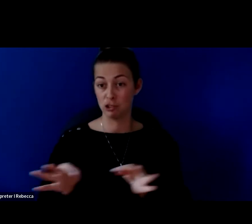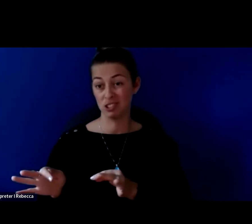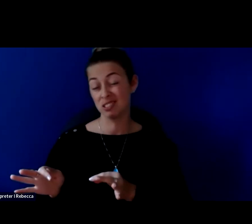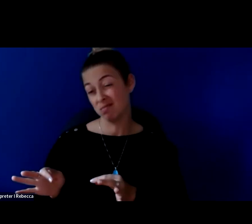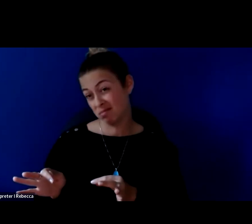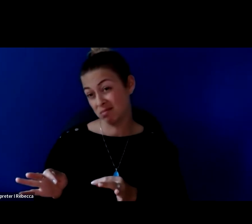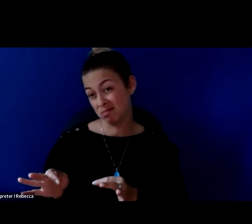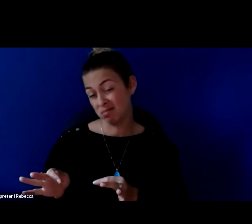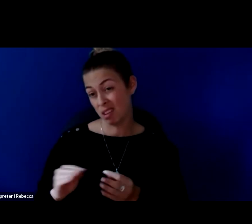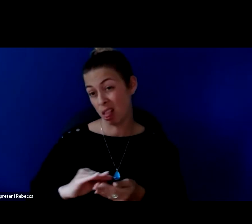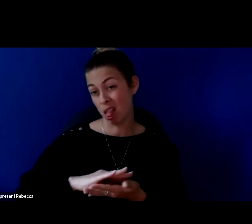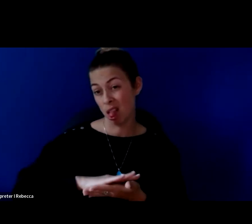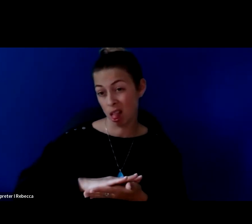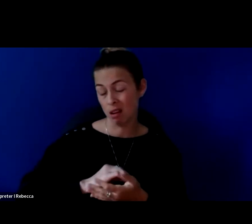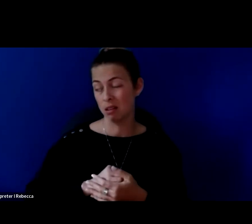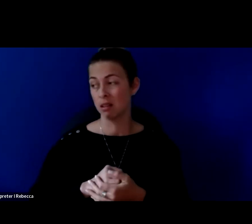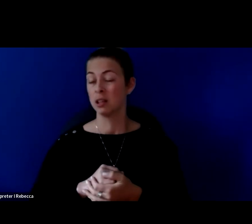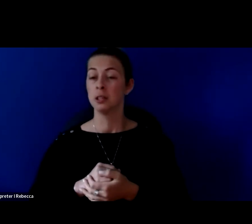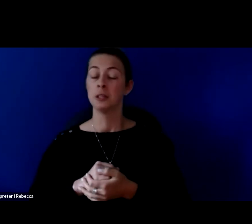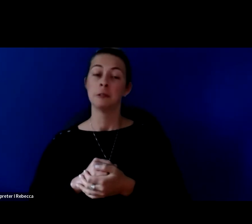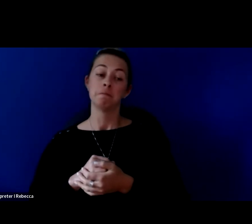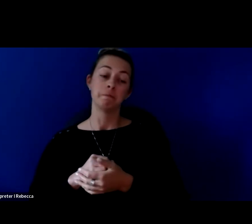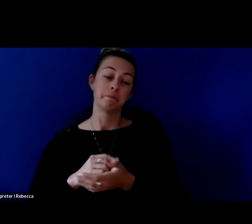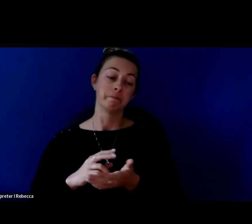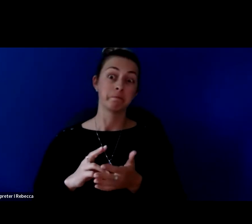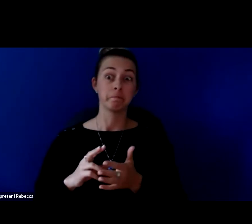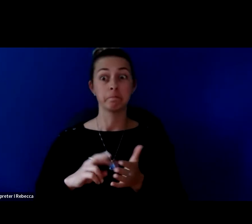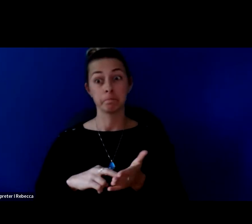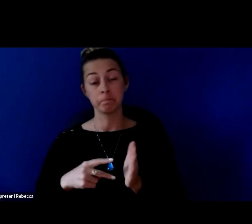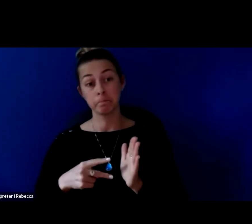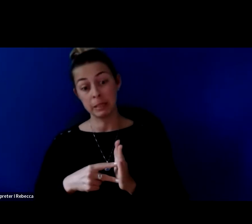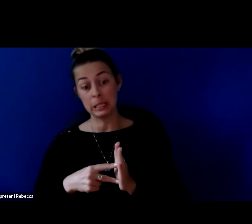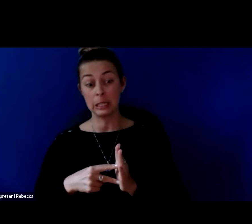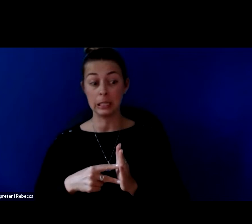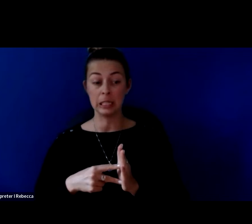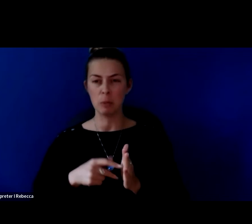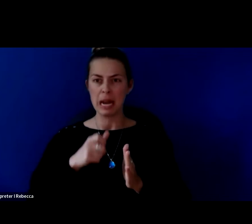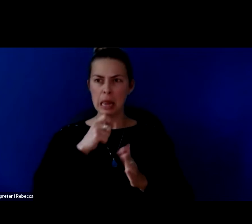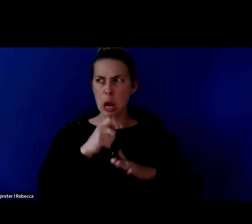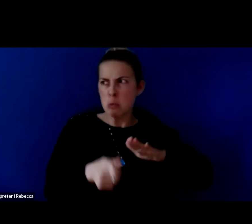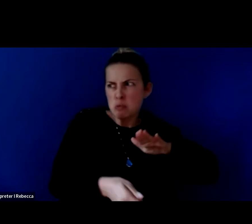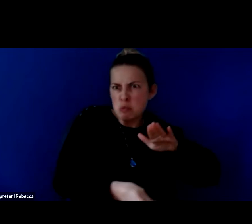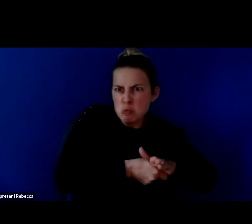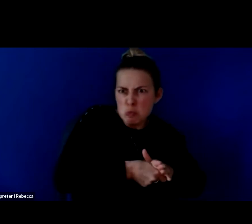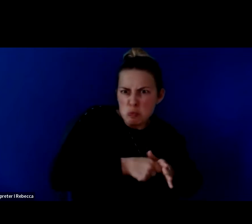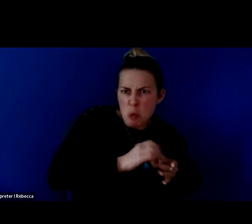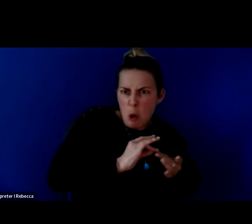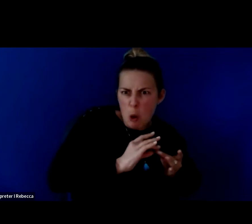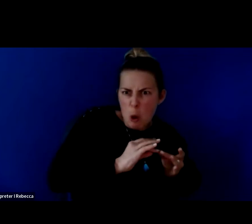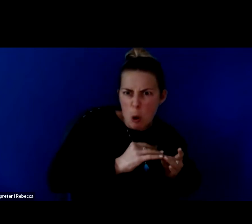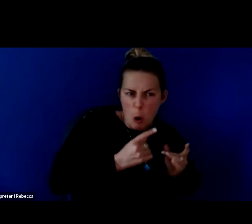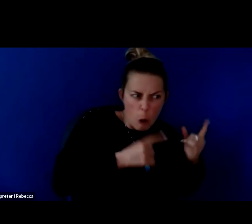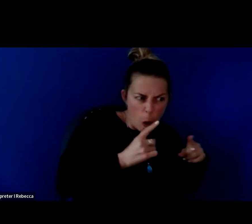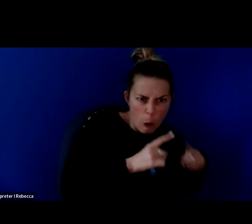as a result, I don't want to say that some of these decisions are being made in back room, sort of